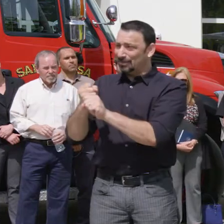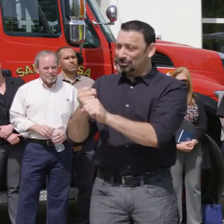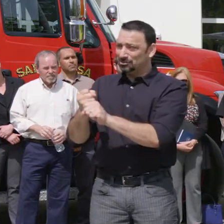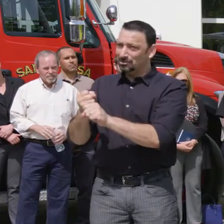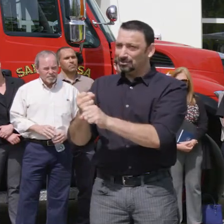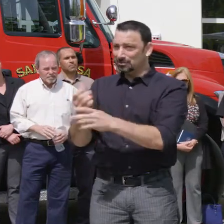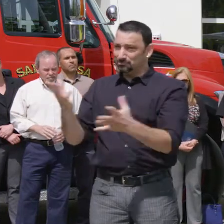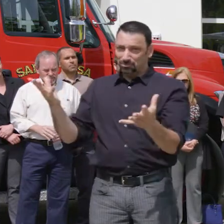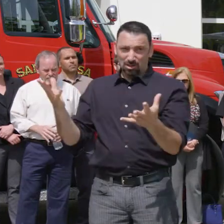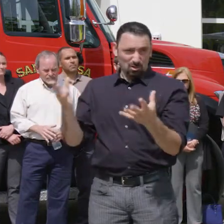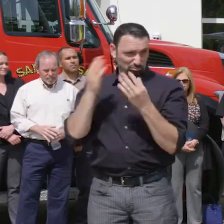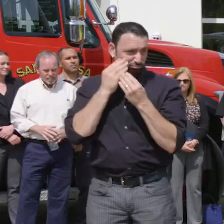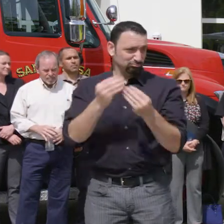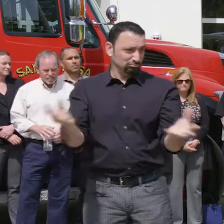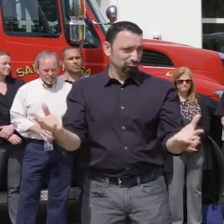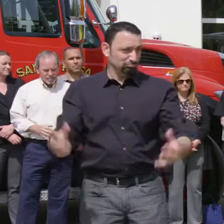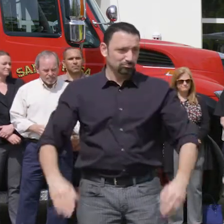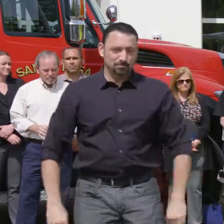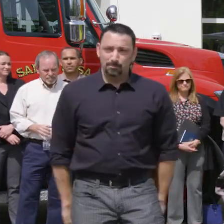myth.